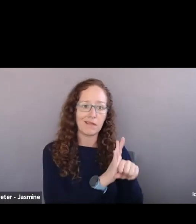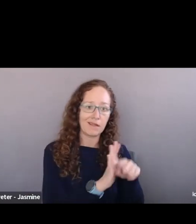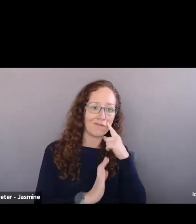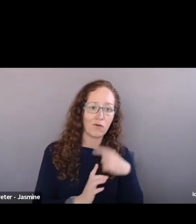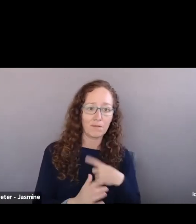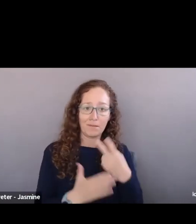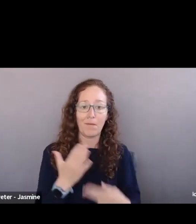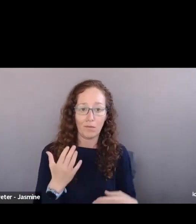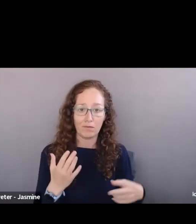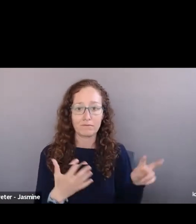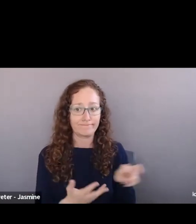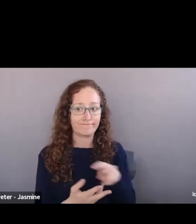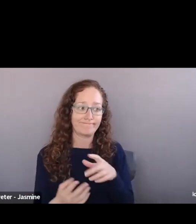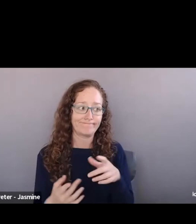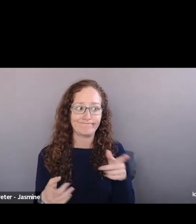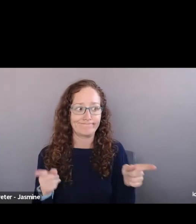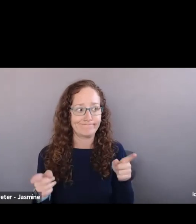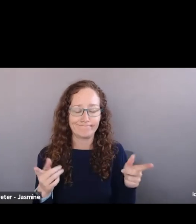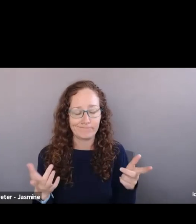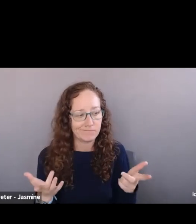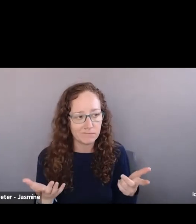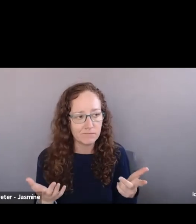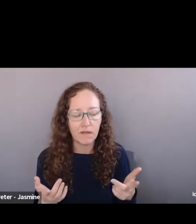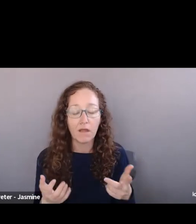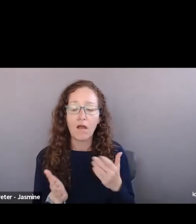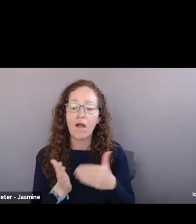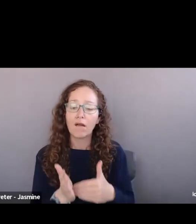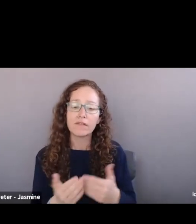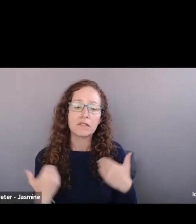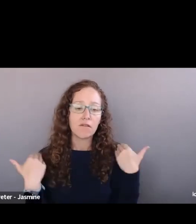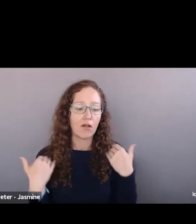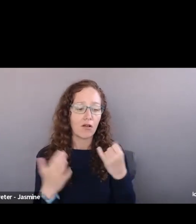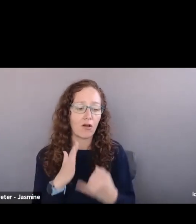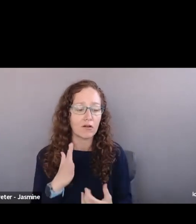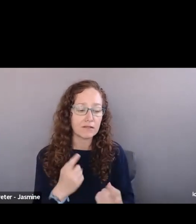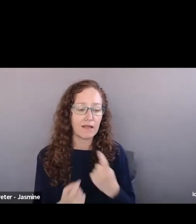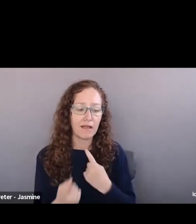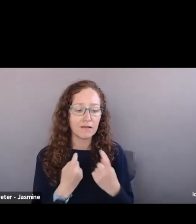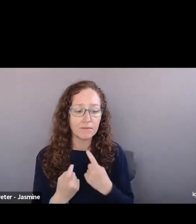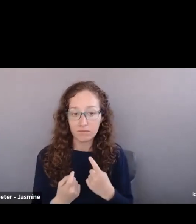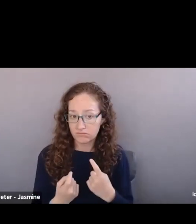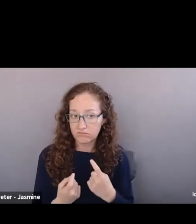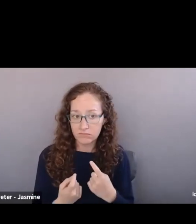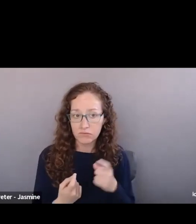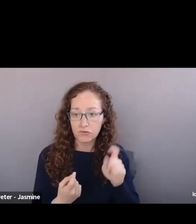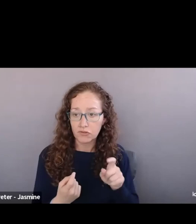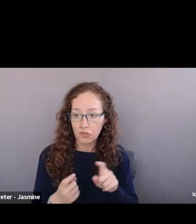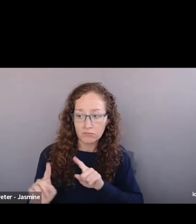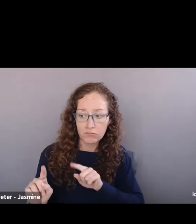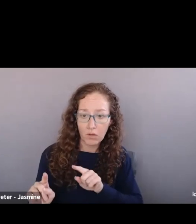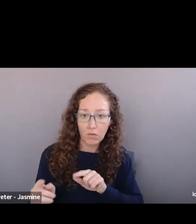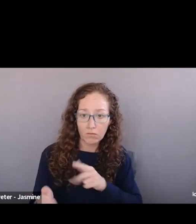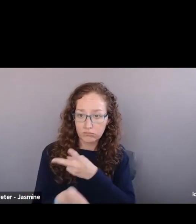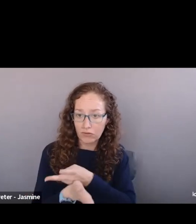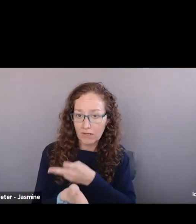I'm often asked by younger artists as to whether or not they should attend graduate school. Zora Neale